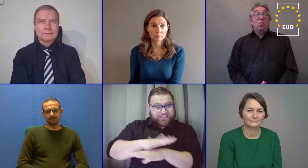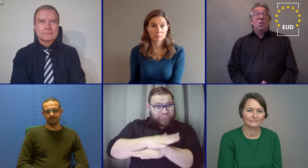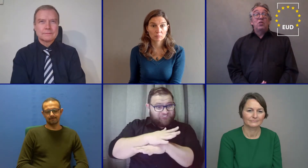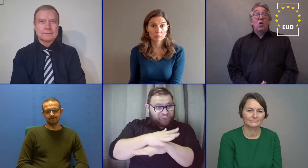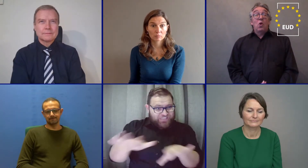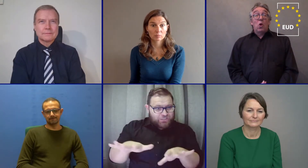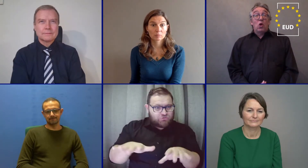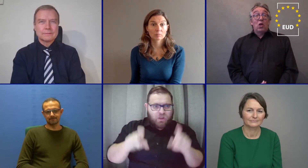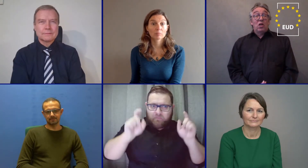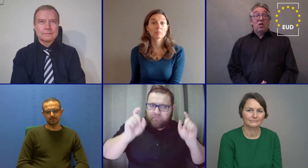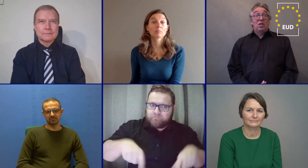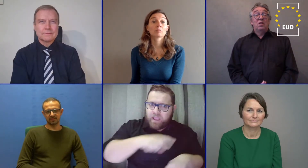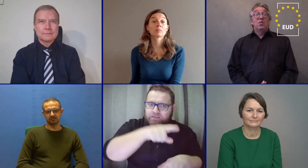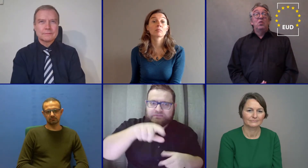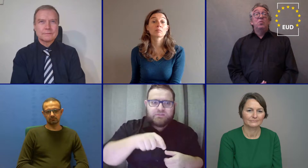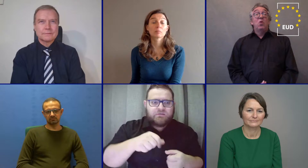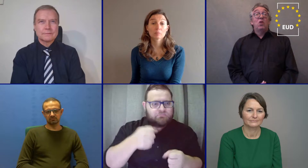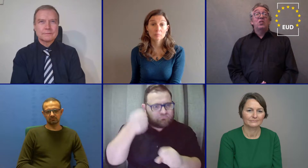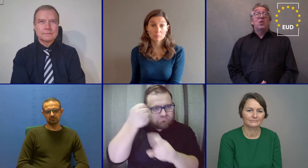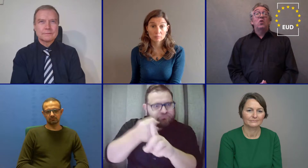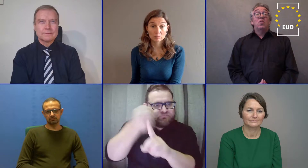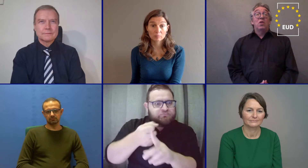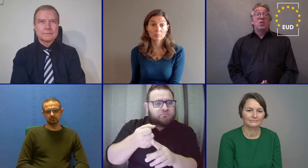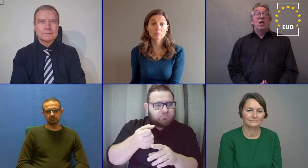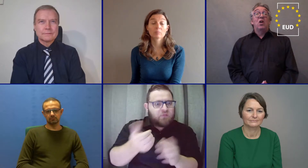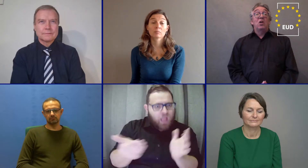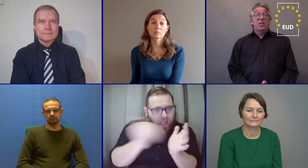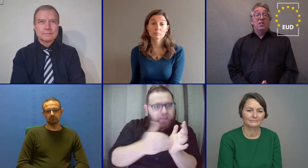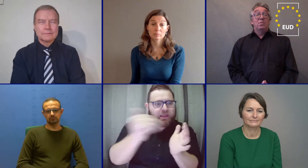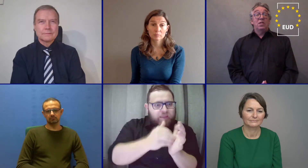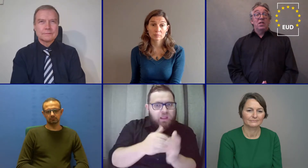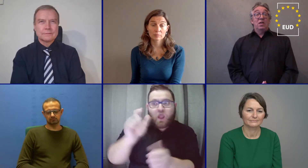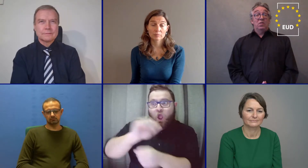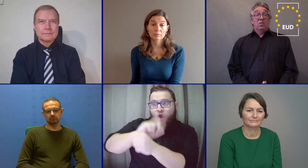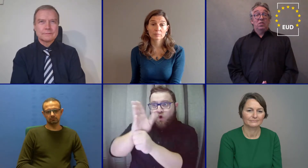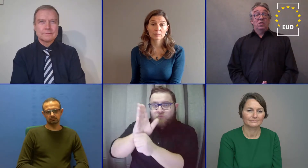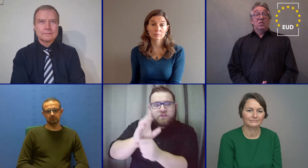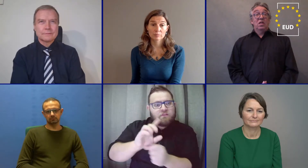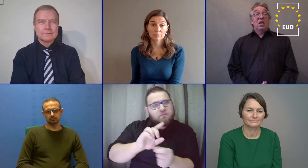Almost all the news broadcasts on Corona are interpreted now.